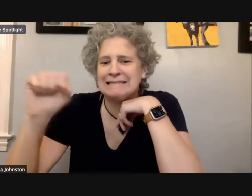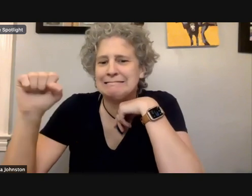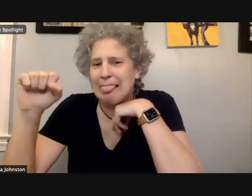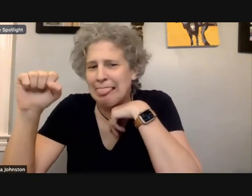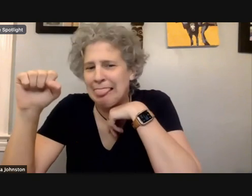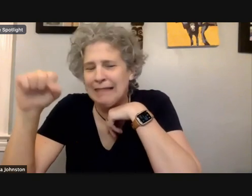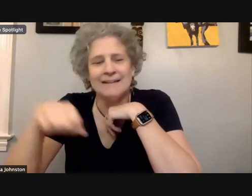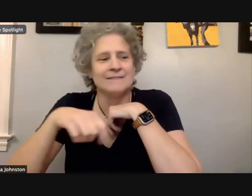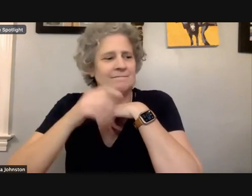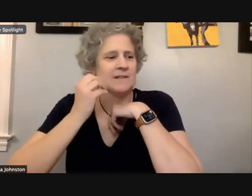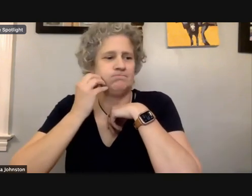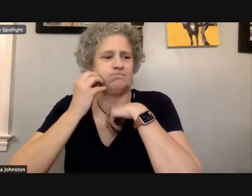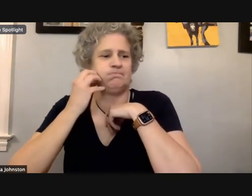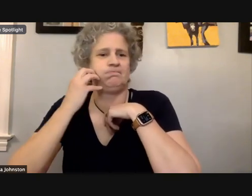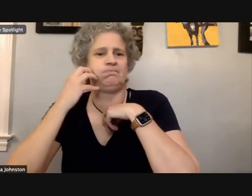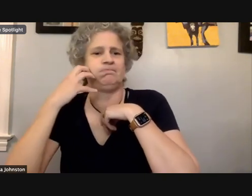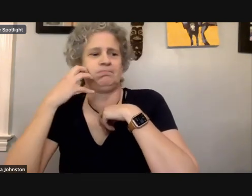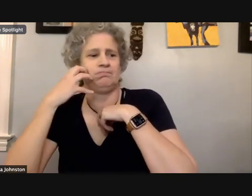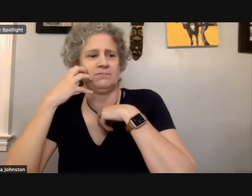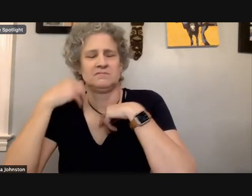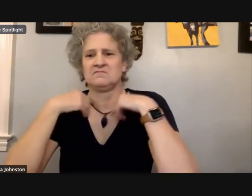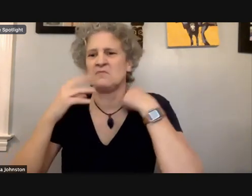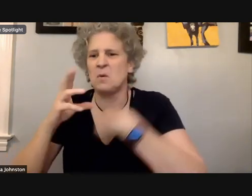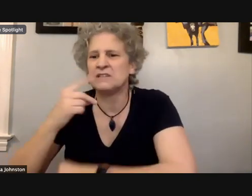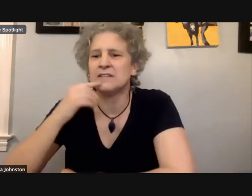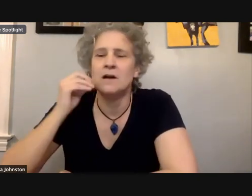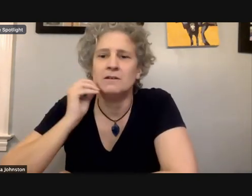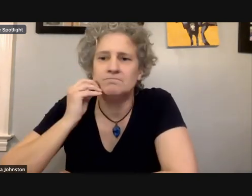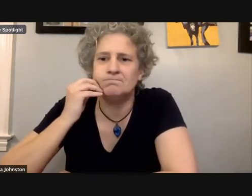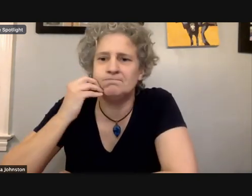Okay, somebody's asking about the sign for abscess.